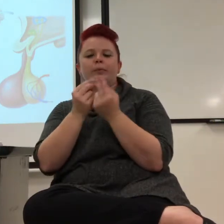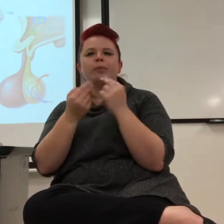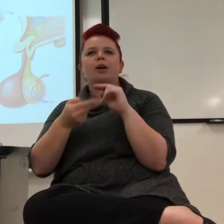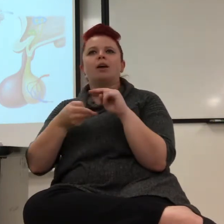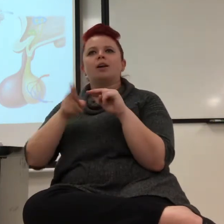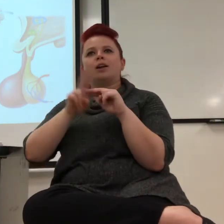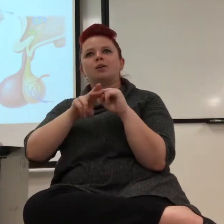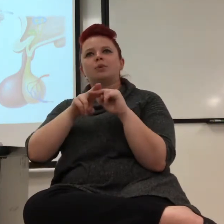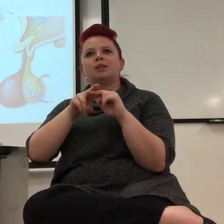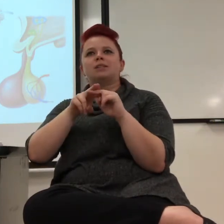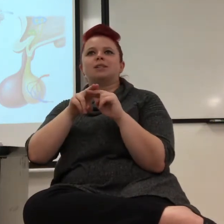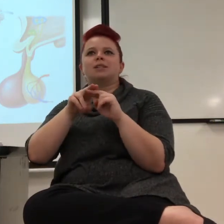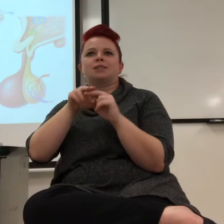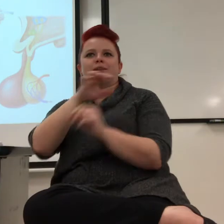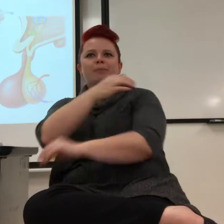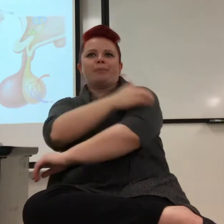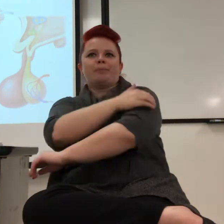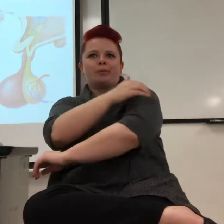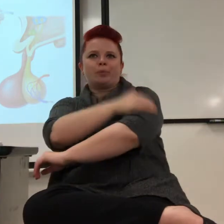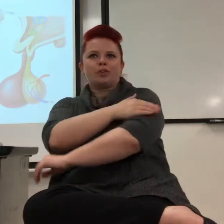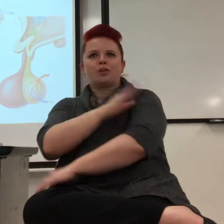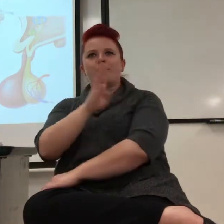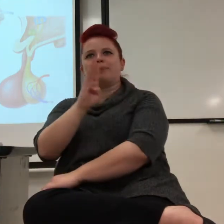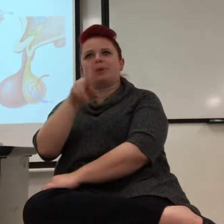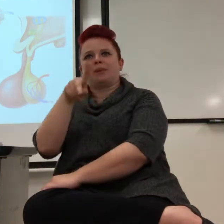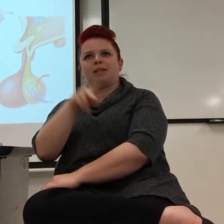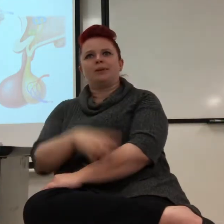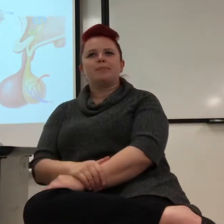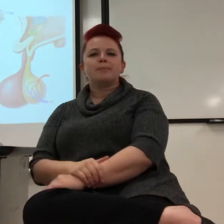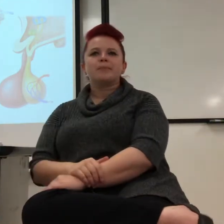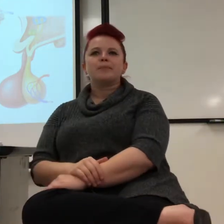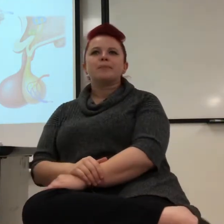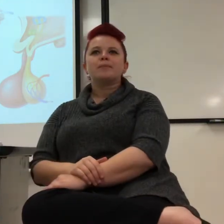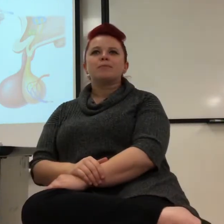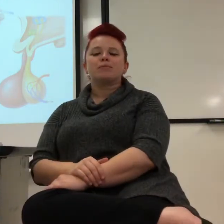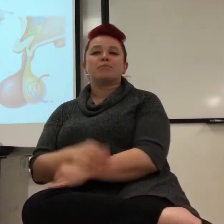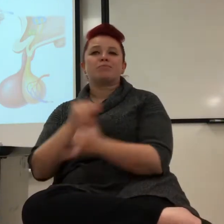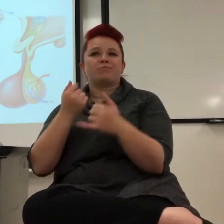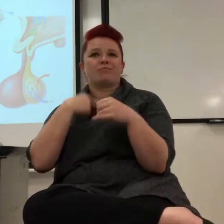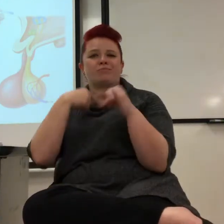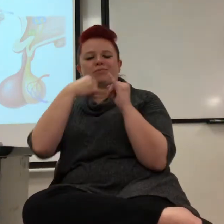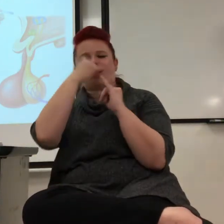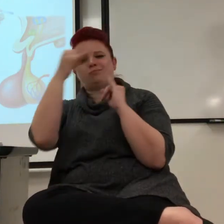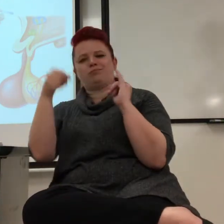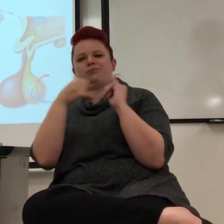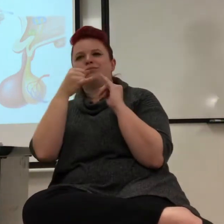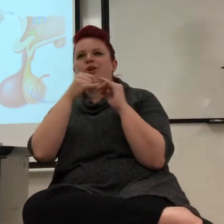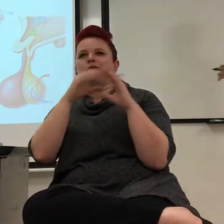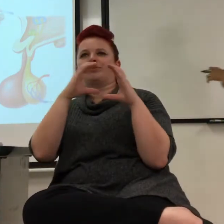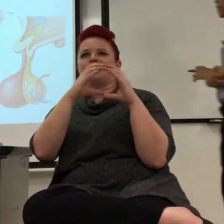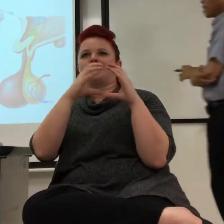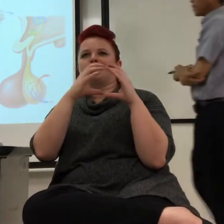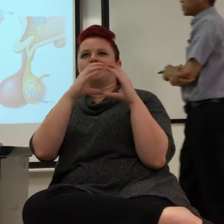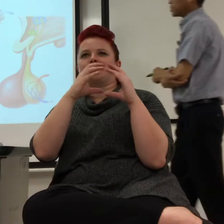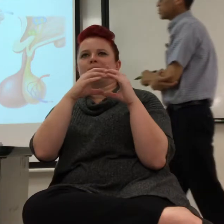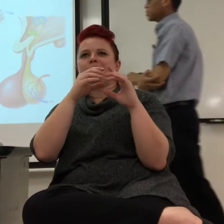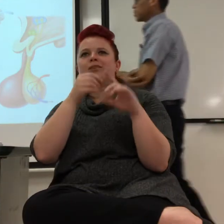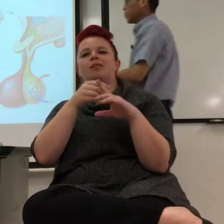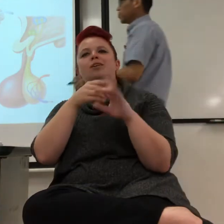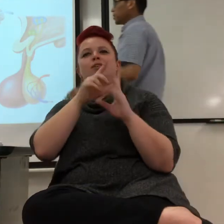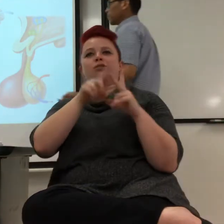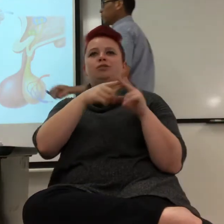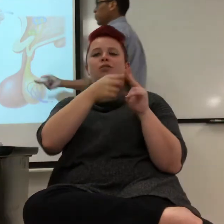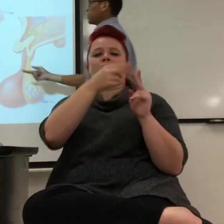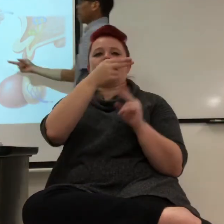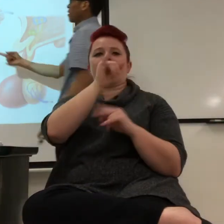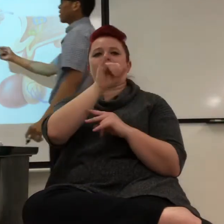increase BP, the good old blood pressure. Now, I drew a cell going from the hypothalamus to